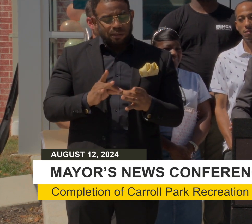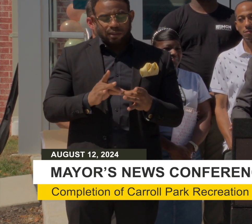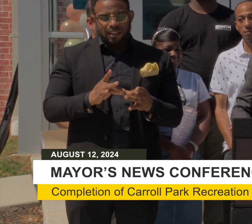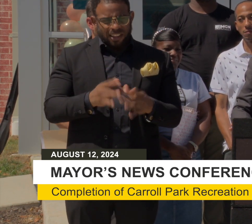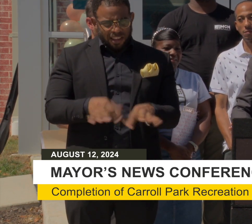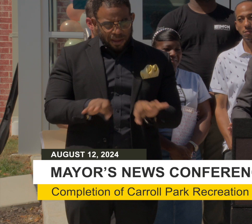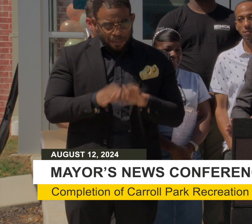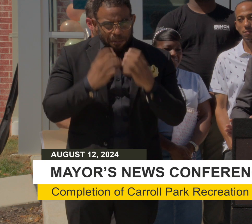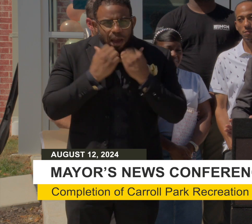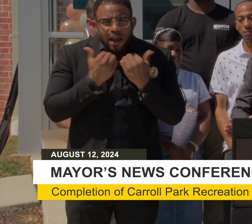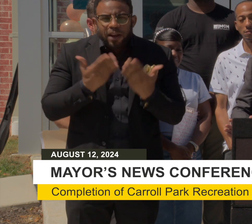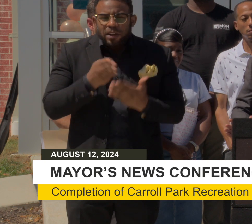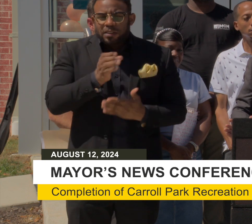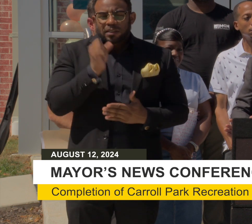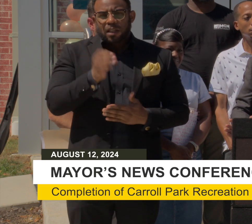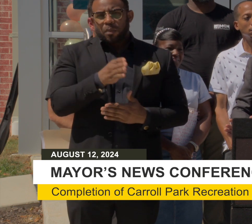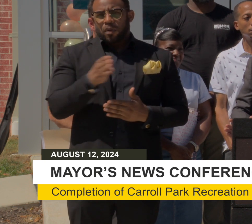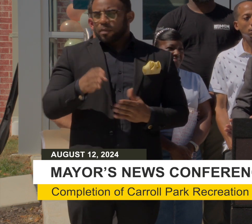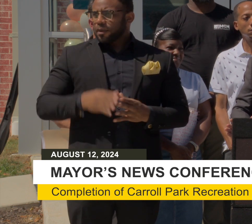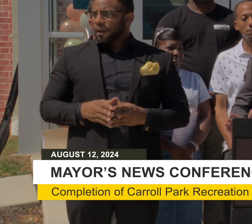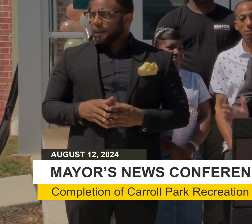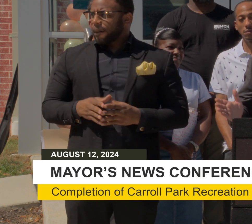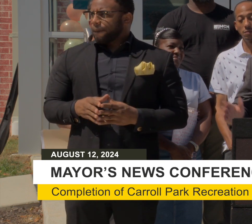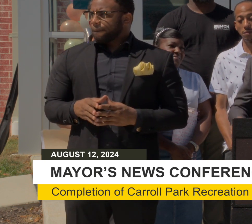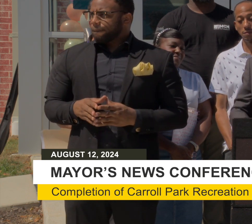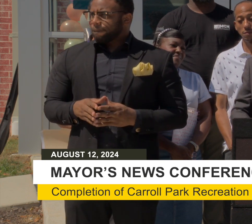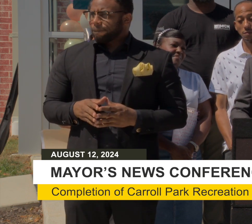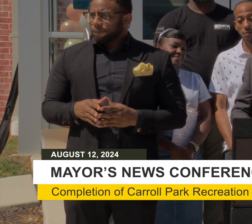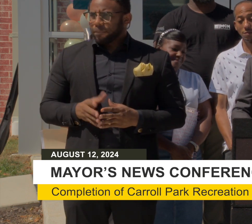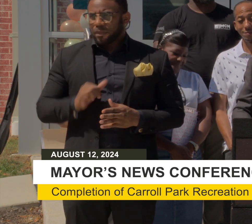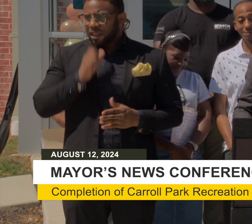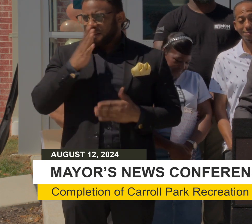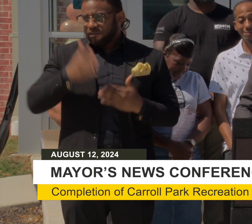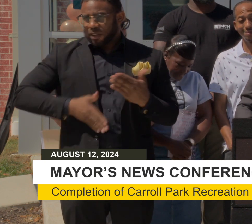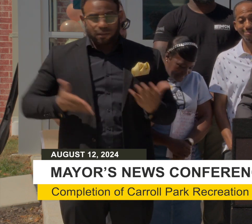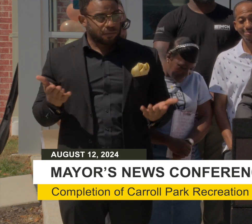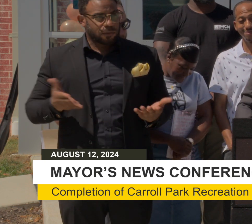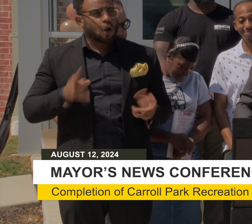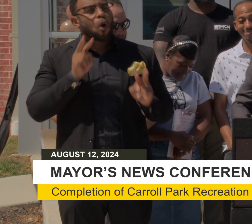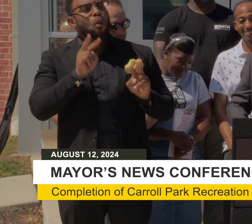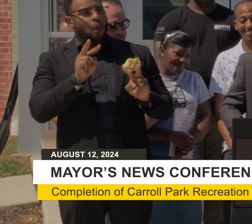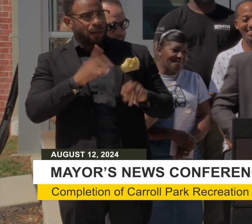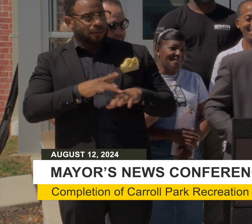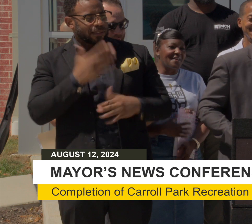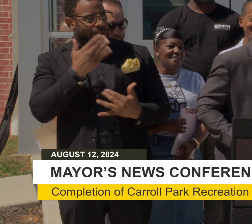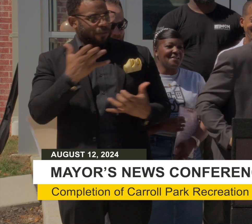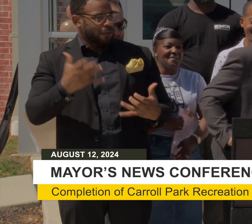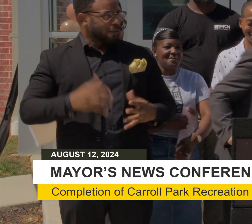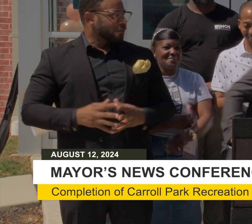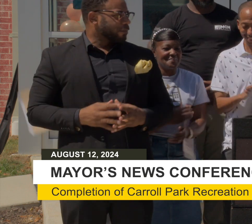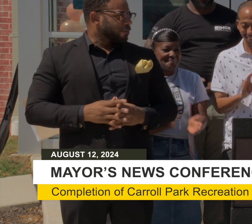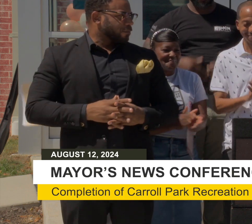it matters. And here in South Baltimore, we're not done, so watch this space. Thank you so much.